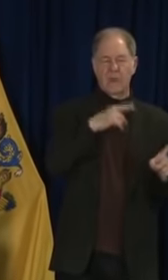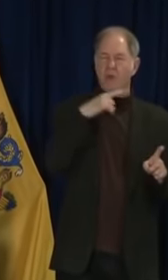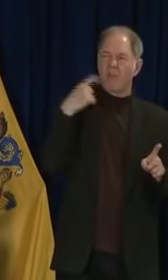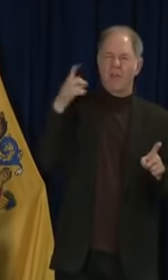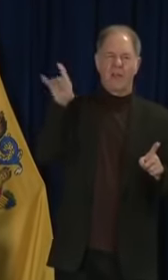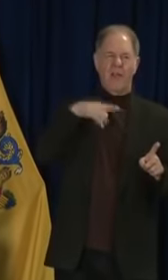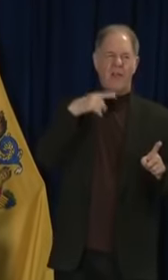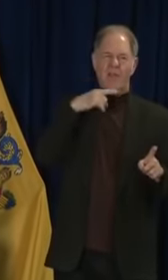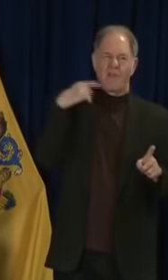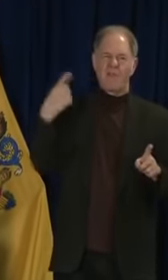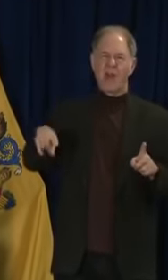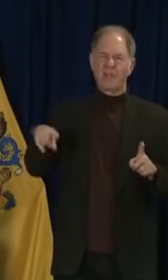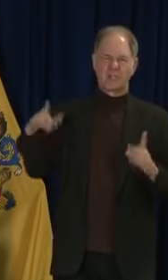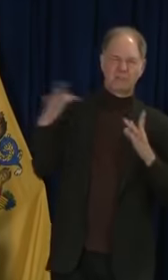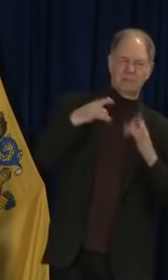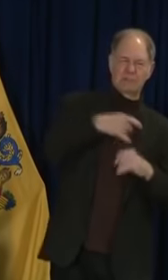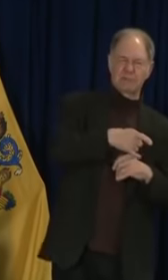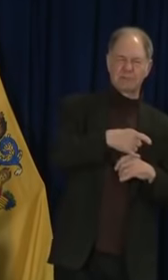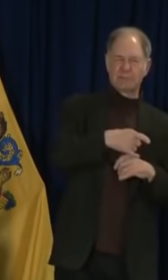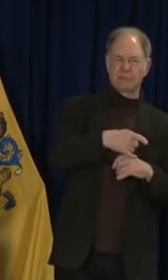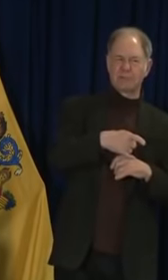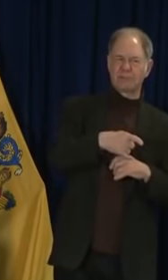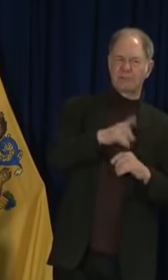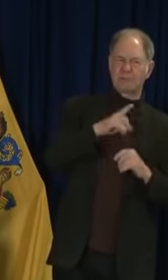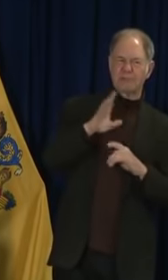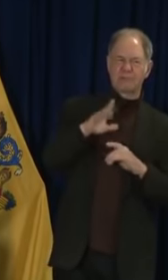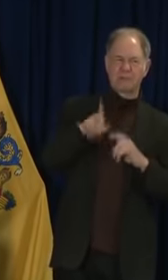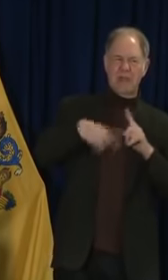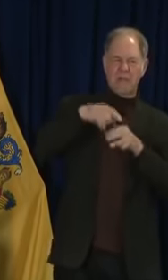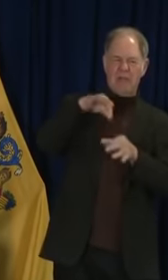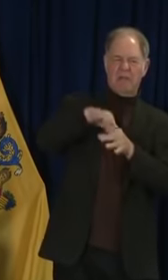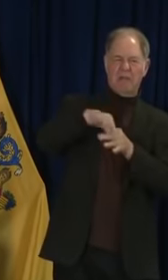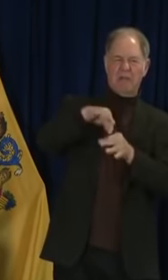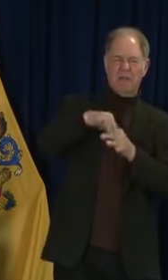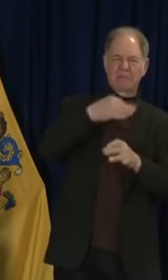to make sure they answer Nikita's question about the elections,